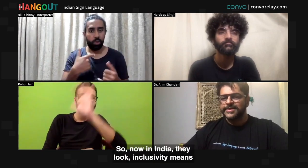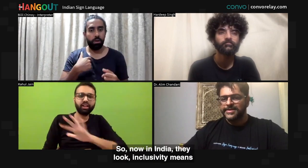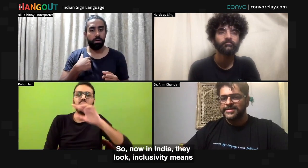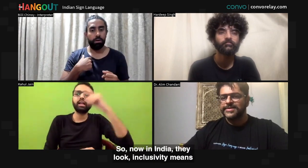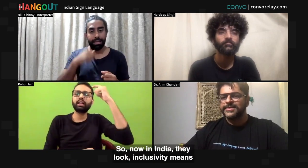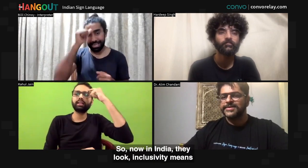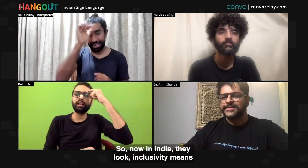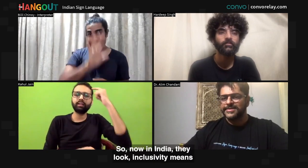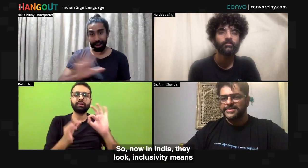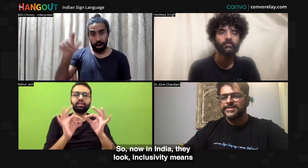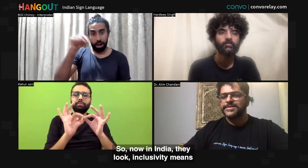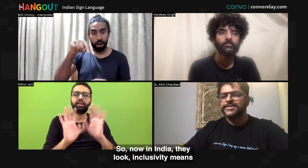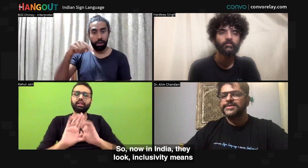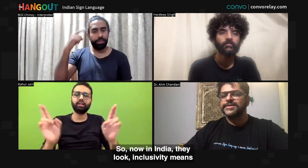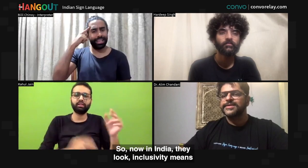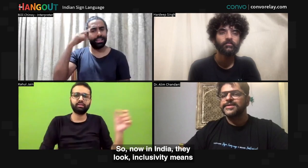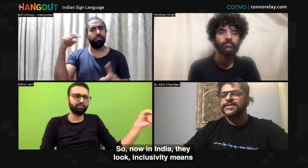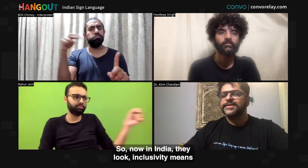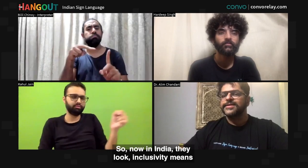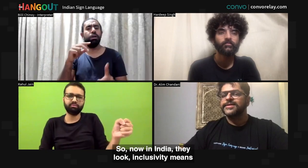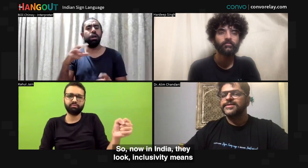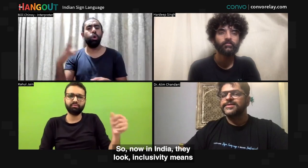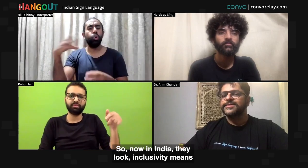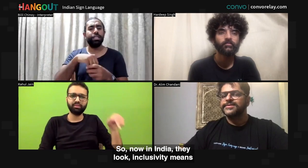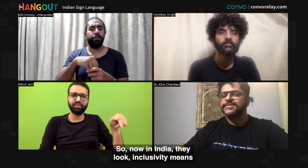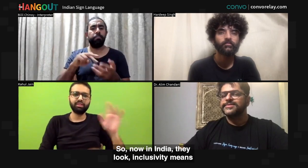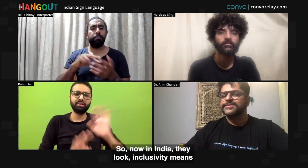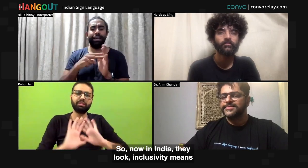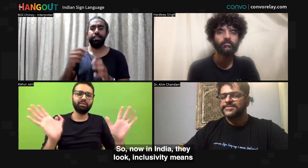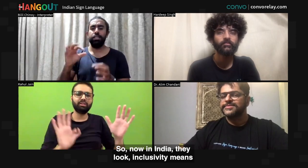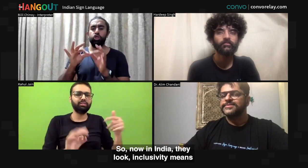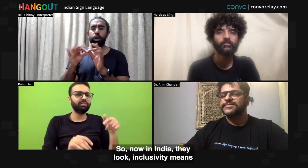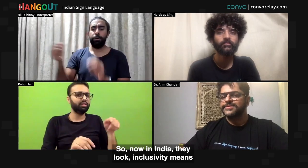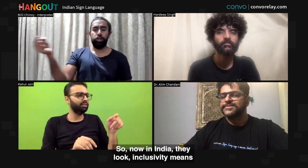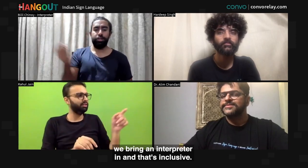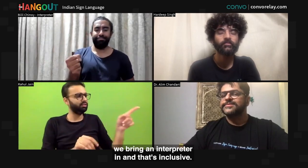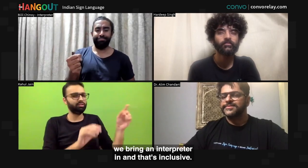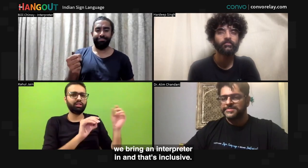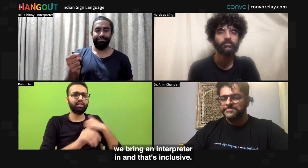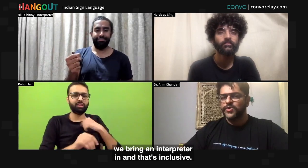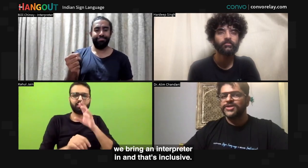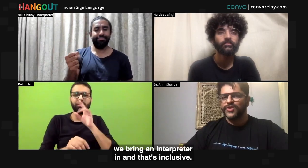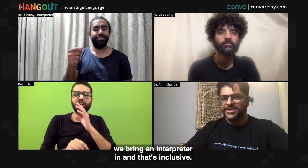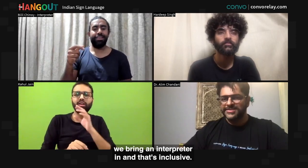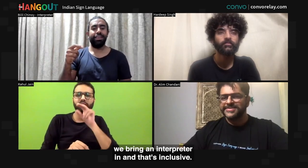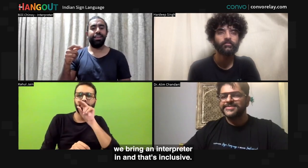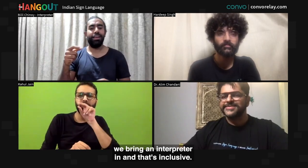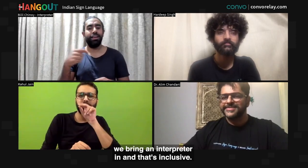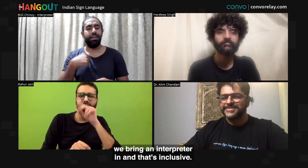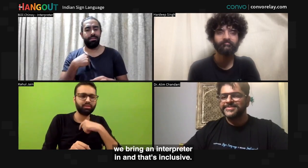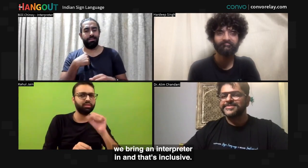so now in India, um, they look, uh, inclusivity means we bring an interpreter in and that's inclusive.